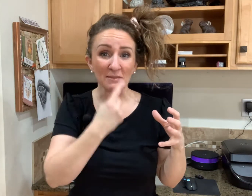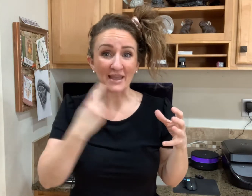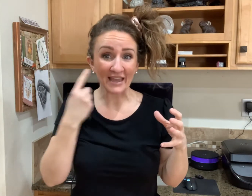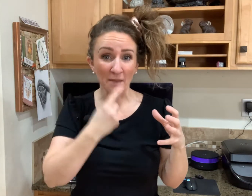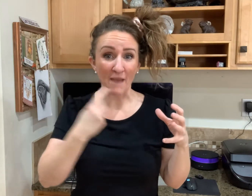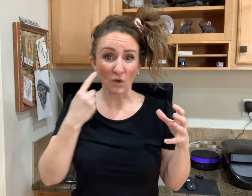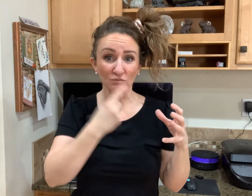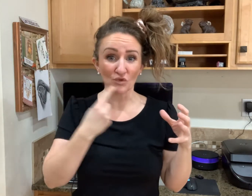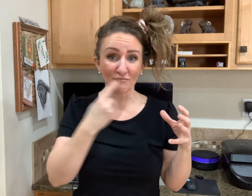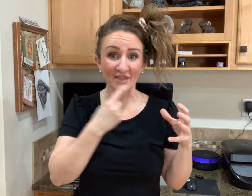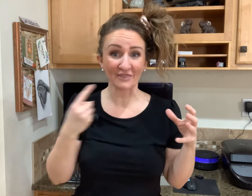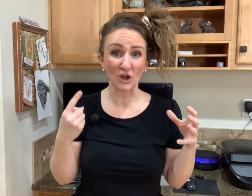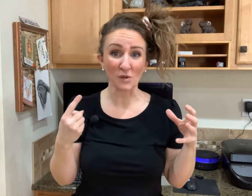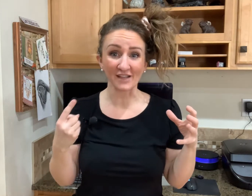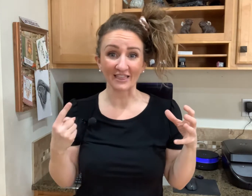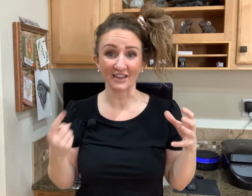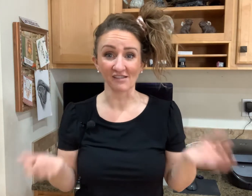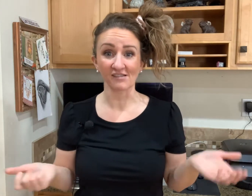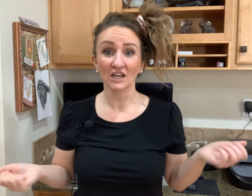making a mouth movement that goes like this.